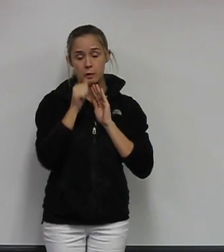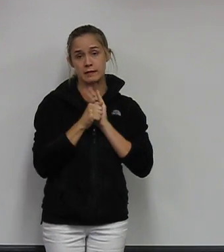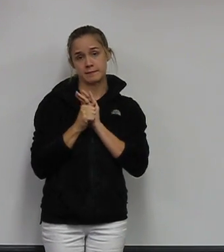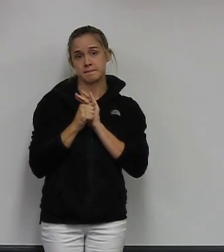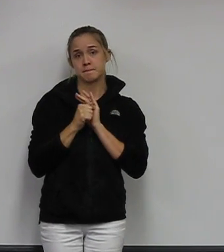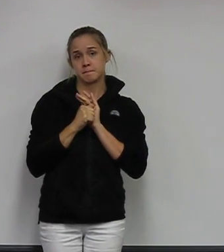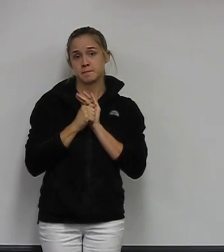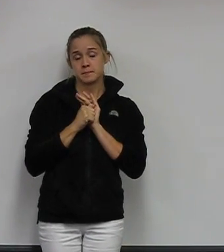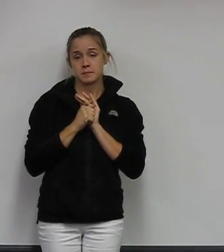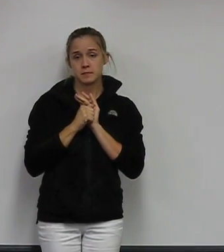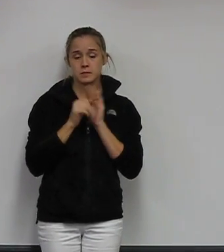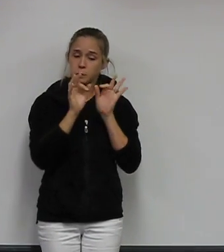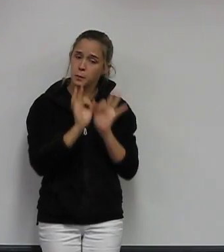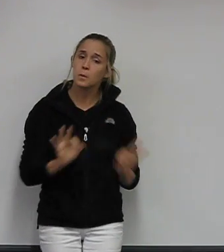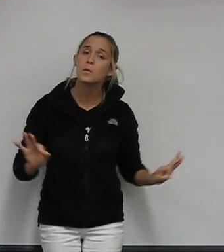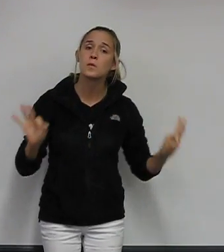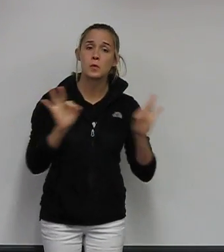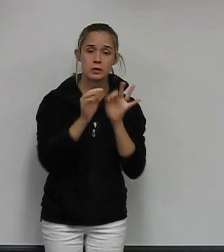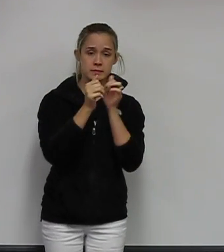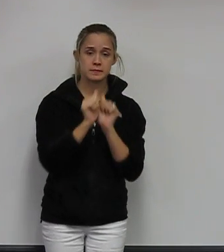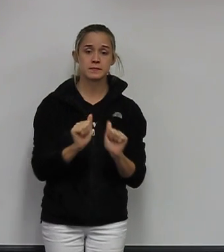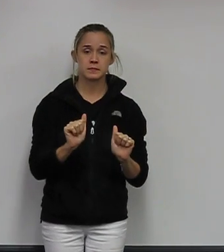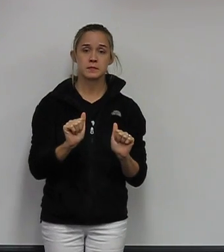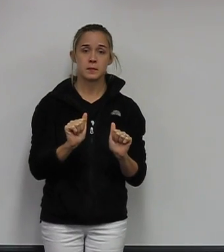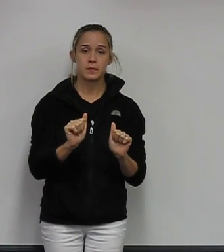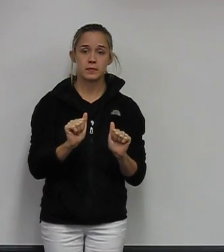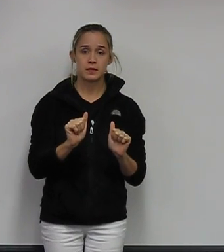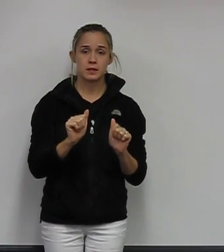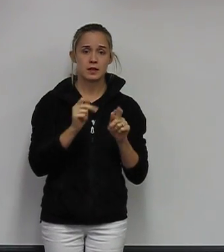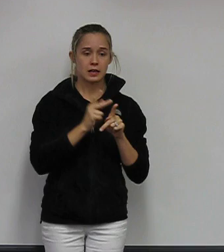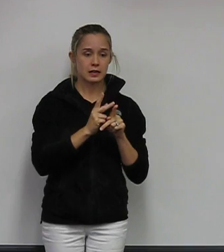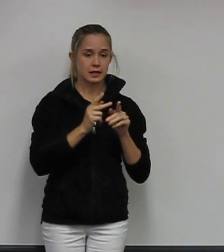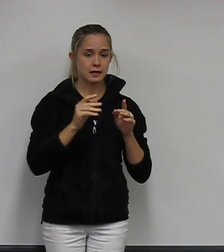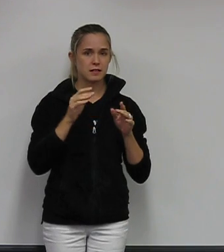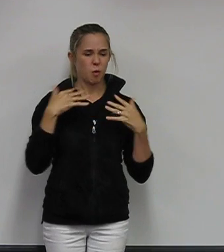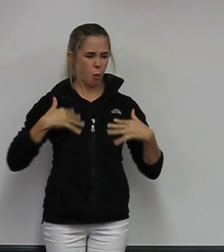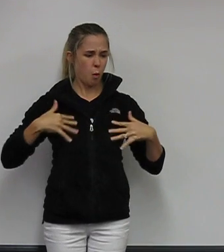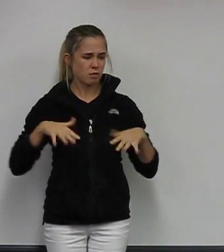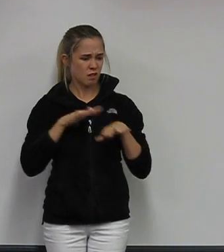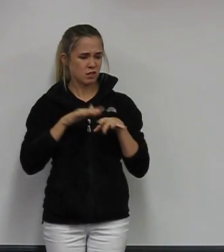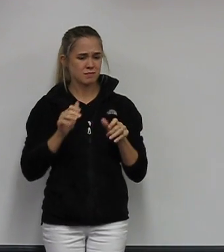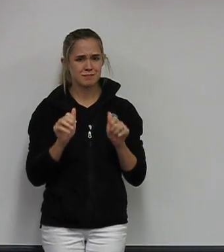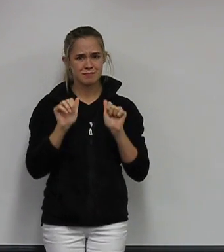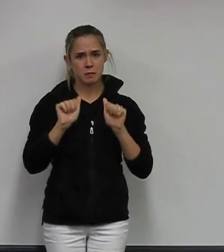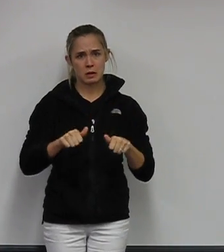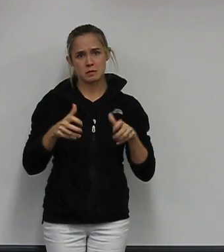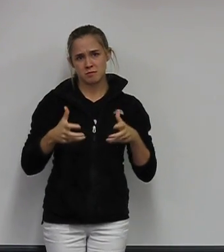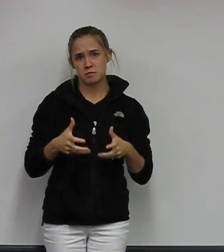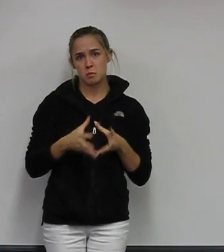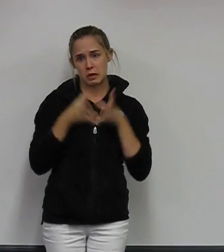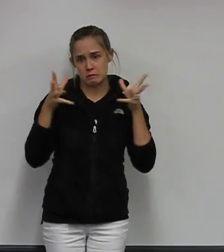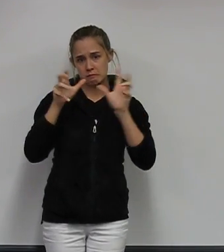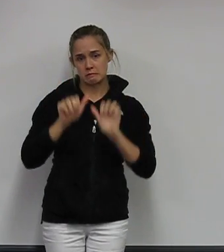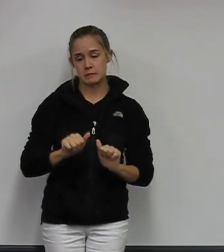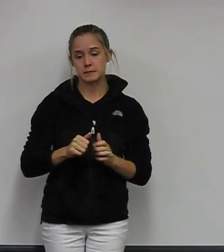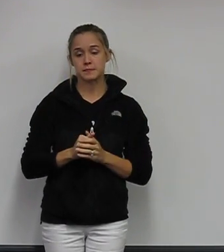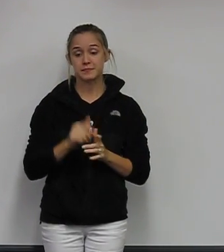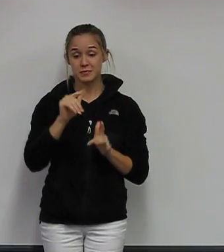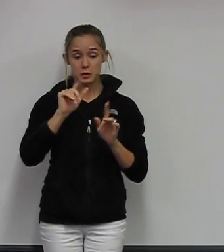So it's important to try to keep them covered as much as possible. Now, on your initial approach to the child, you want it to be a slow,